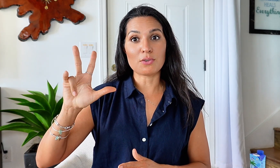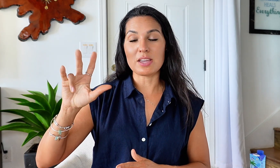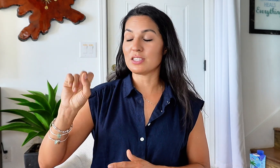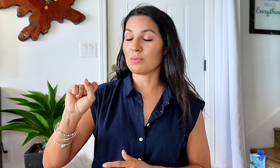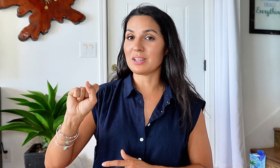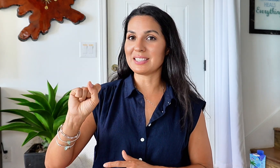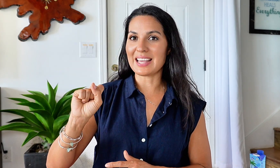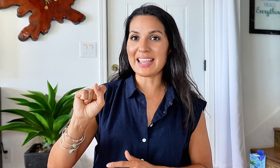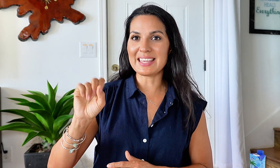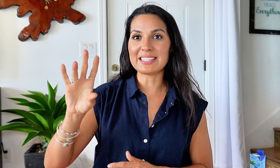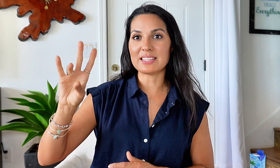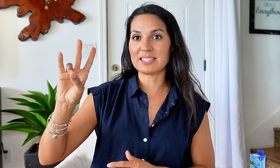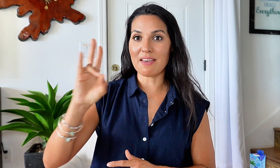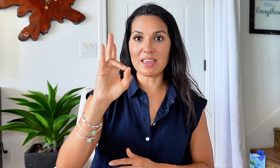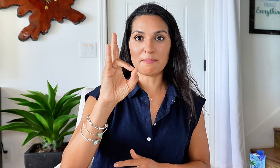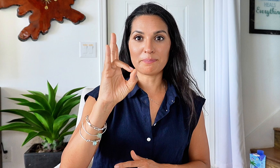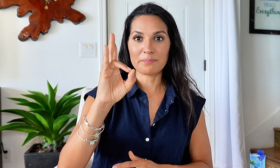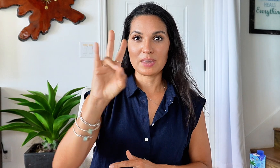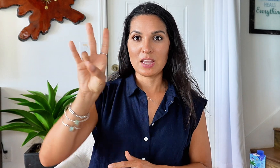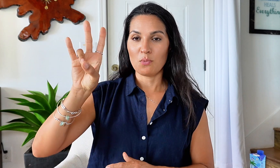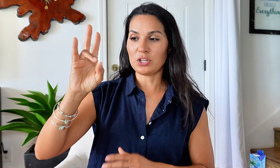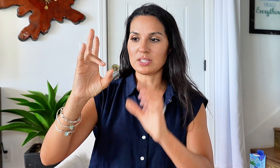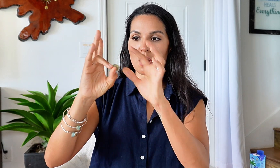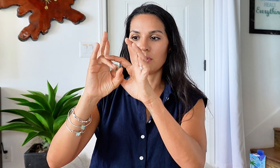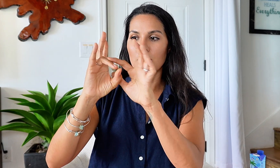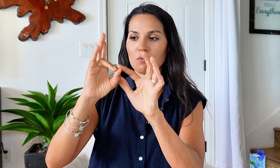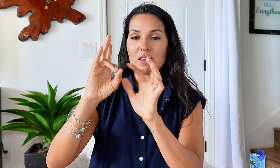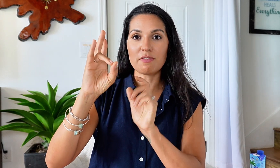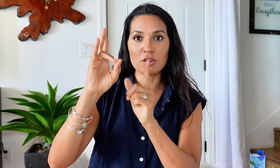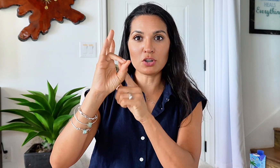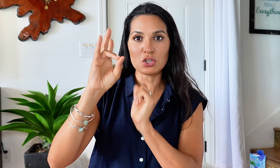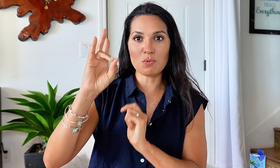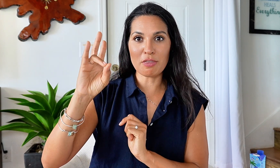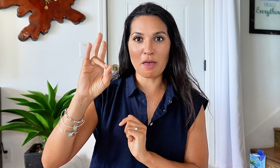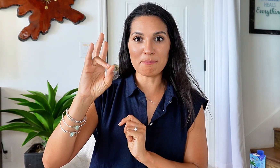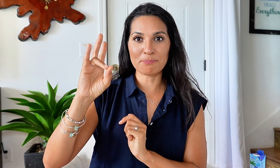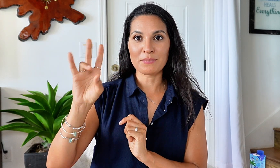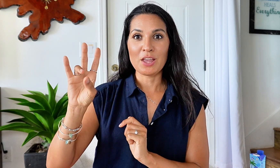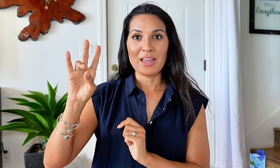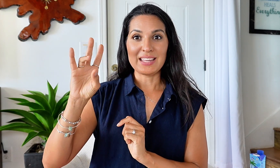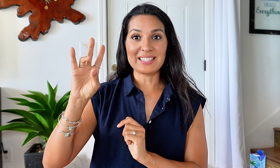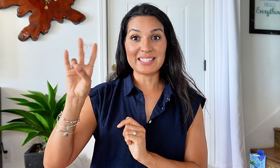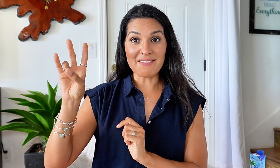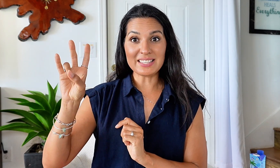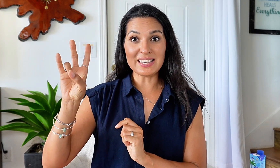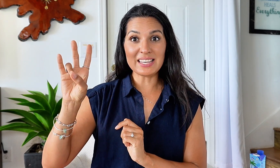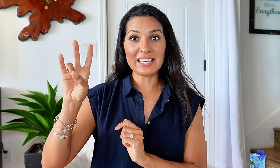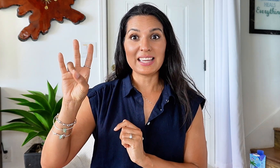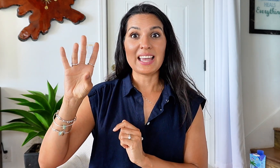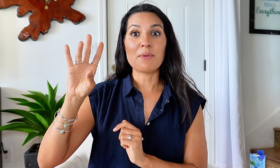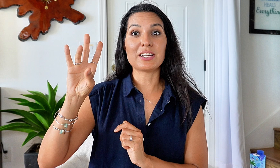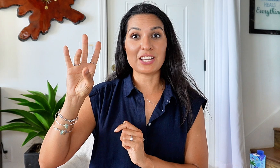1773. So we're gonna sign this 7, which is our ring finger to our thumb, in 17, and we're gonna touch it